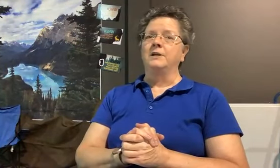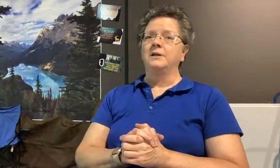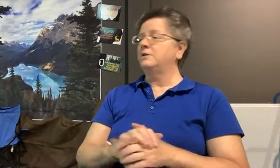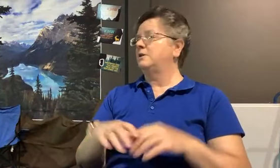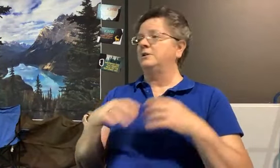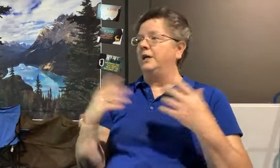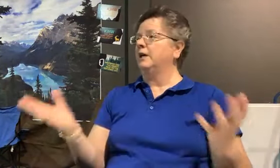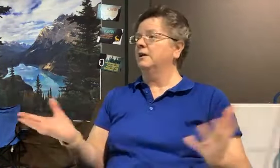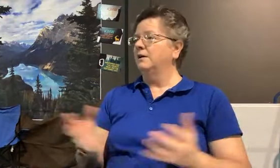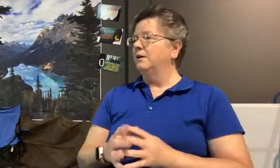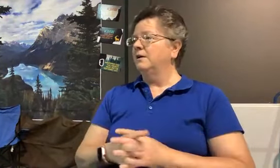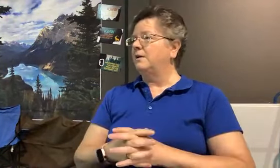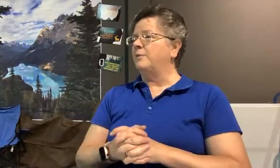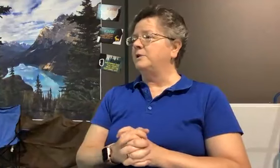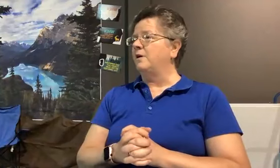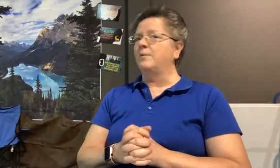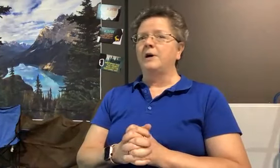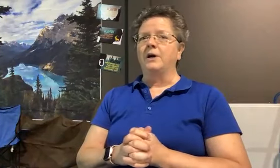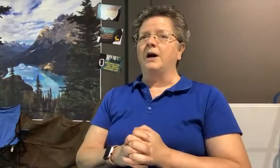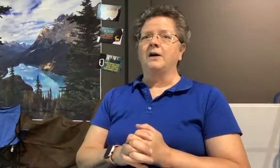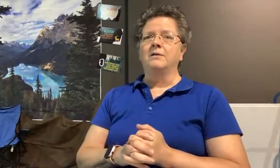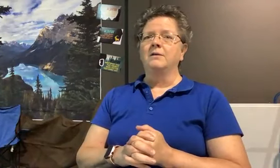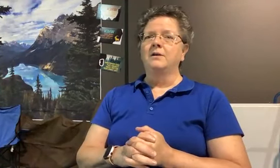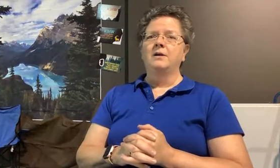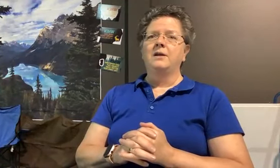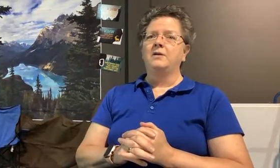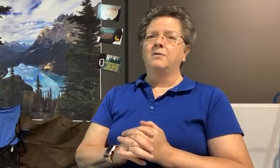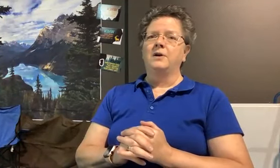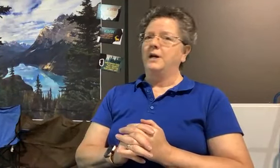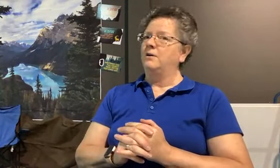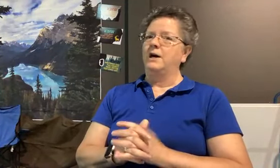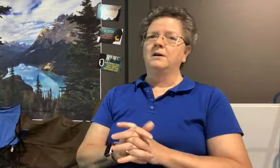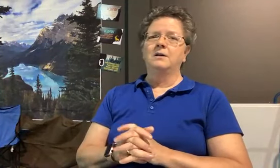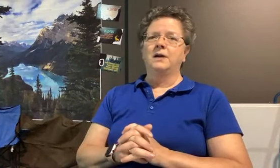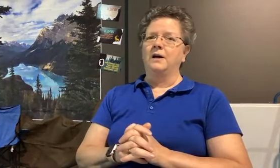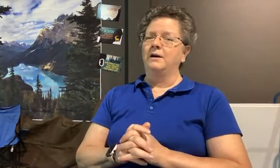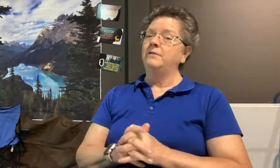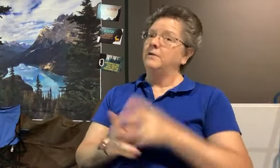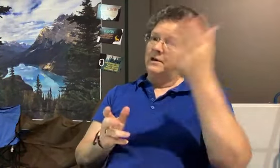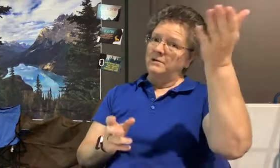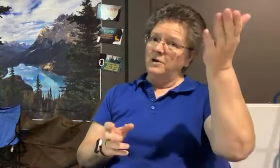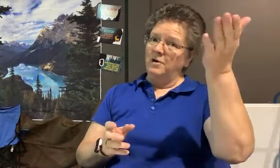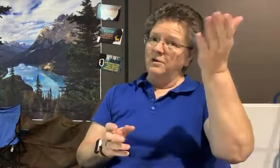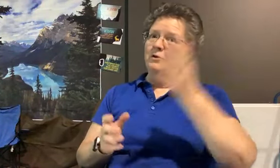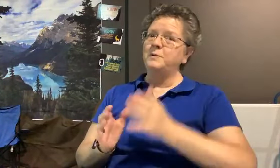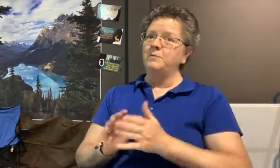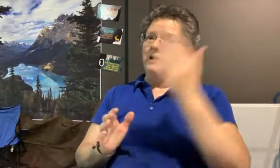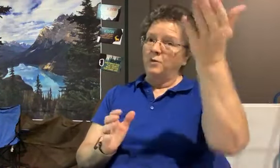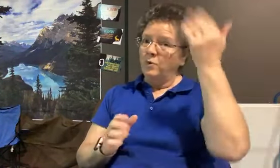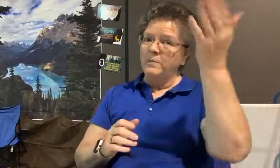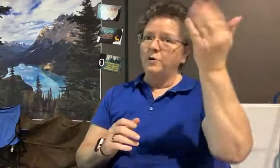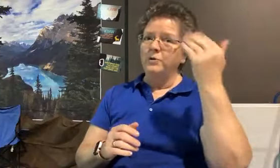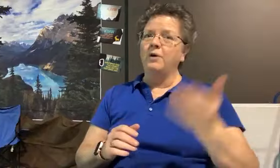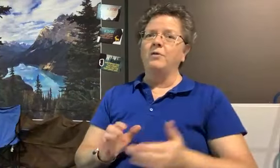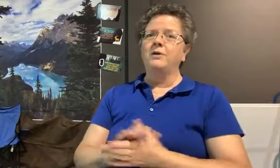They just get sick of me sharing about God, or they don't want it. Yeah. And you know, there's people that we both know that